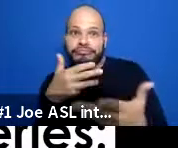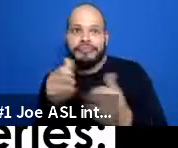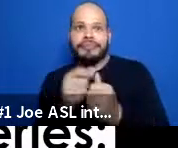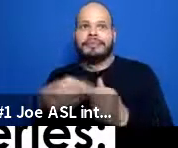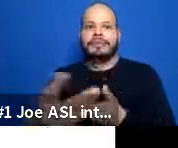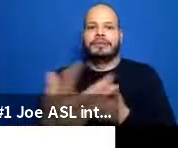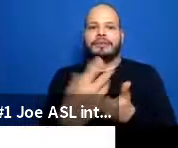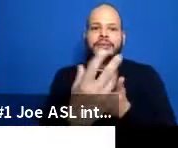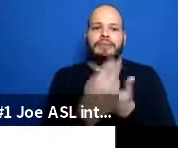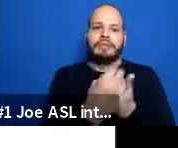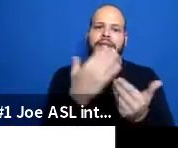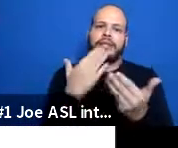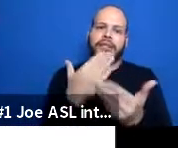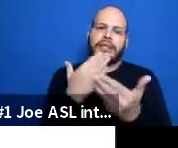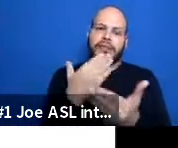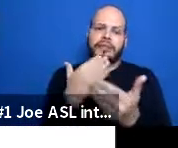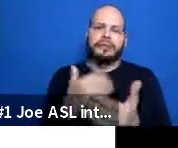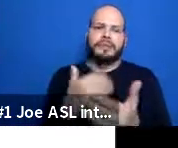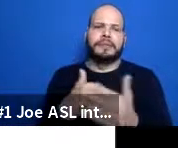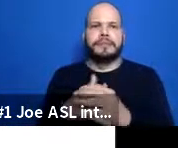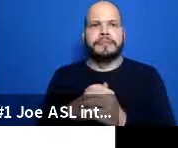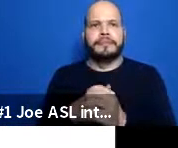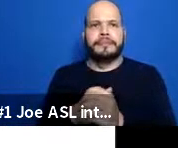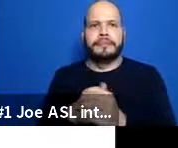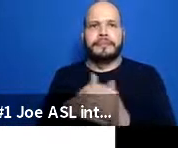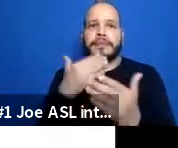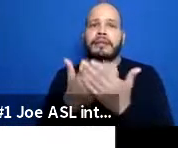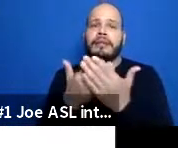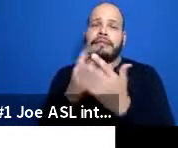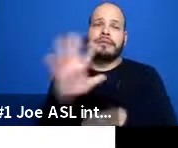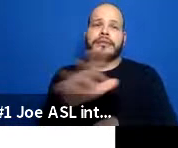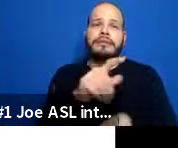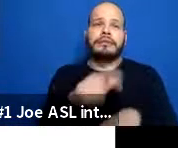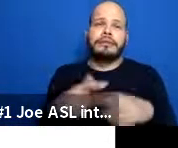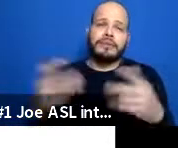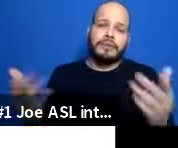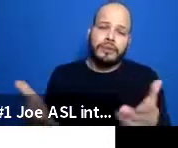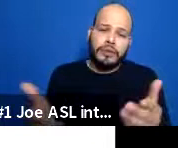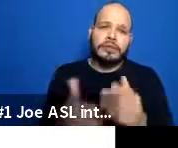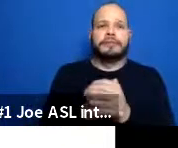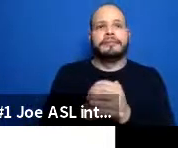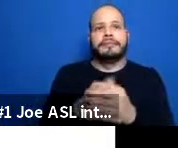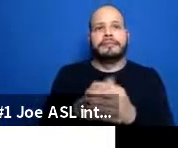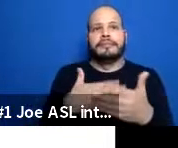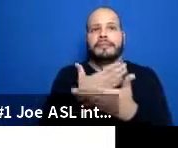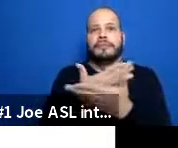again, thank you so much for being here. We appreciate you. Good night, everyone.